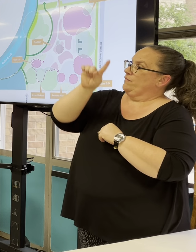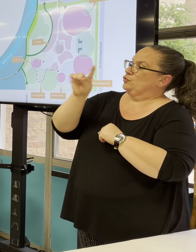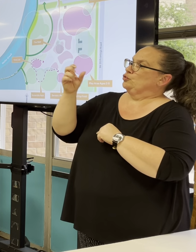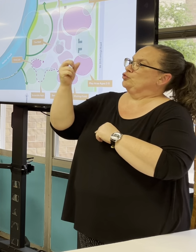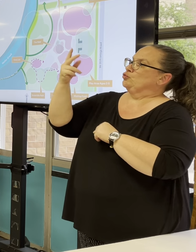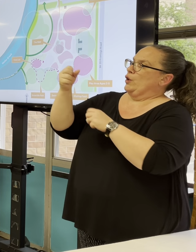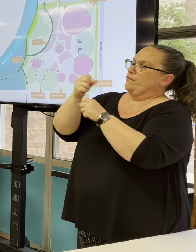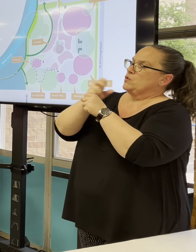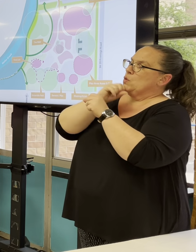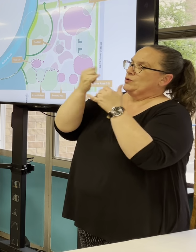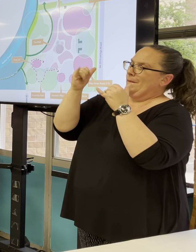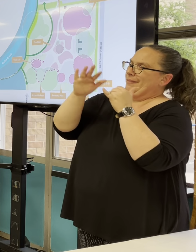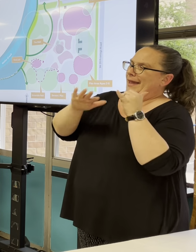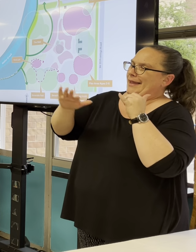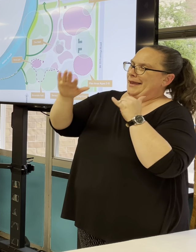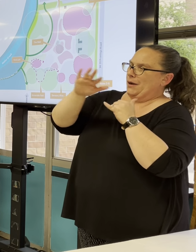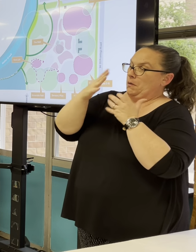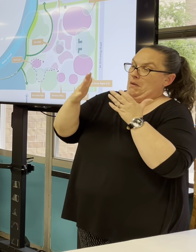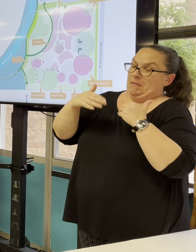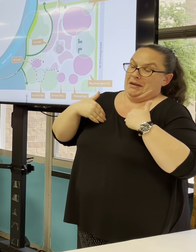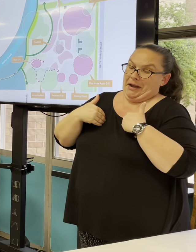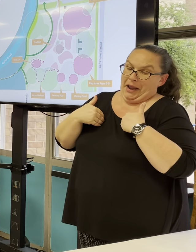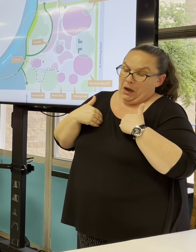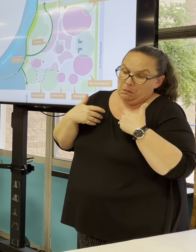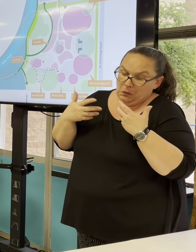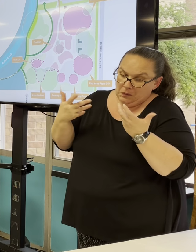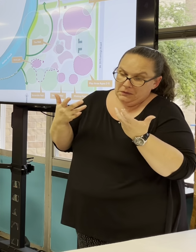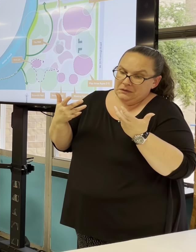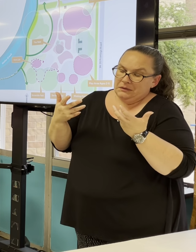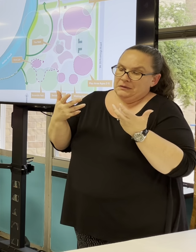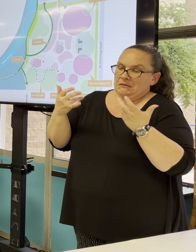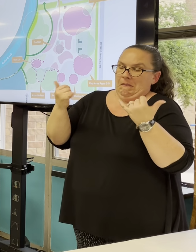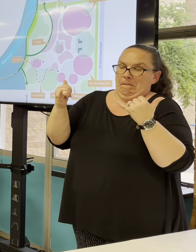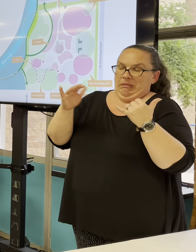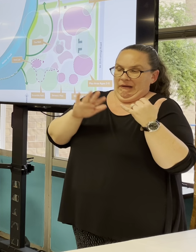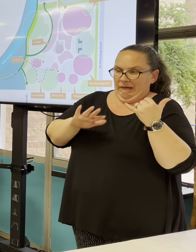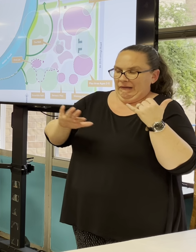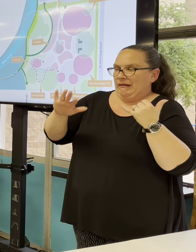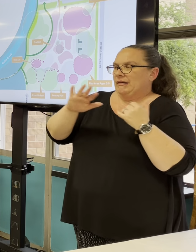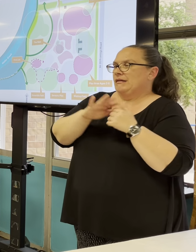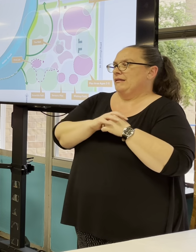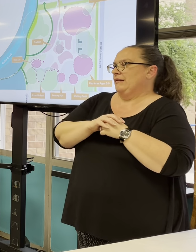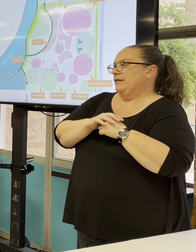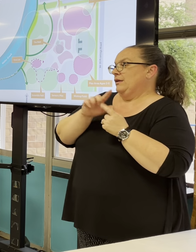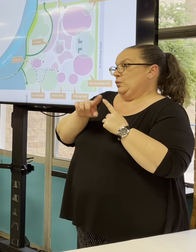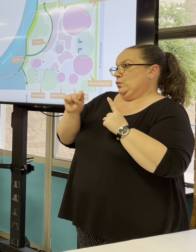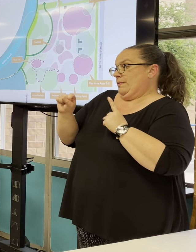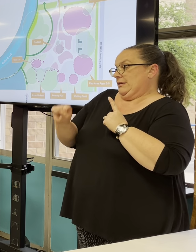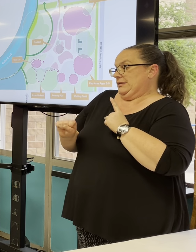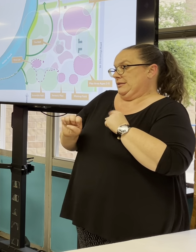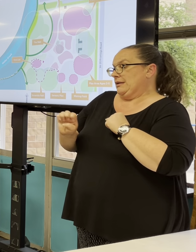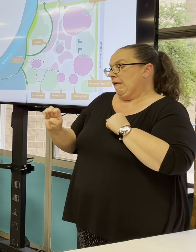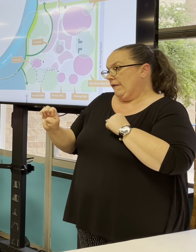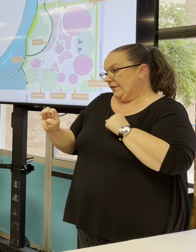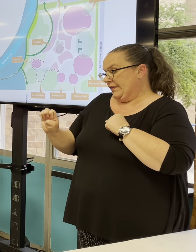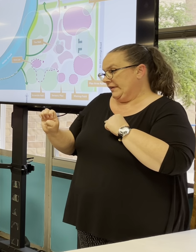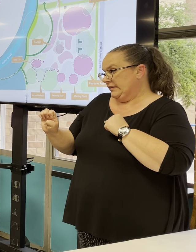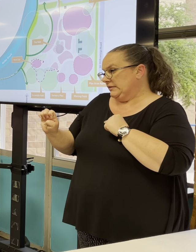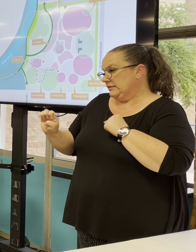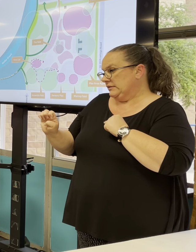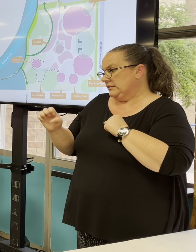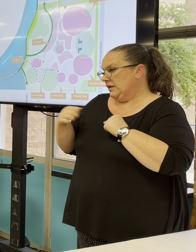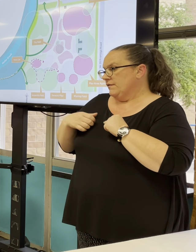play space, that bigger, maybe it's an animal kind of play feature. To the Southeast is where you have